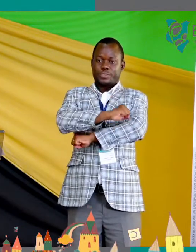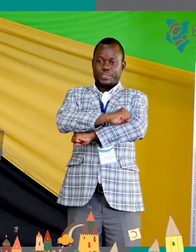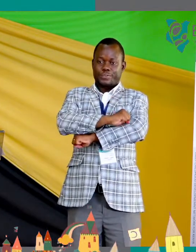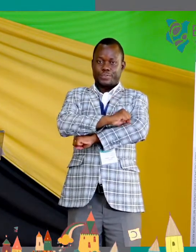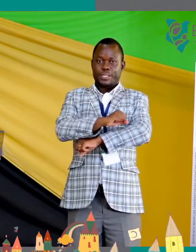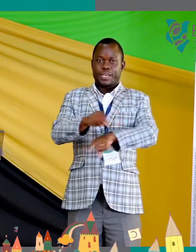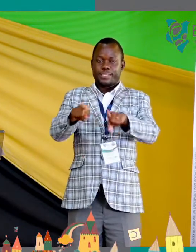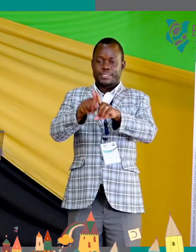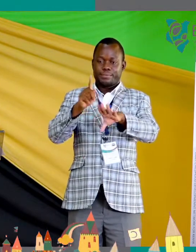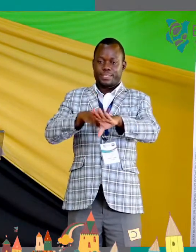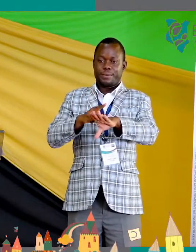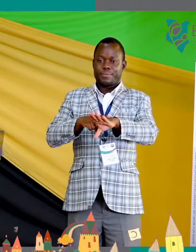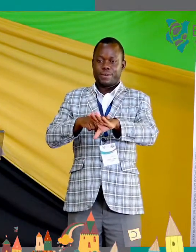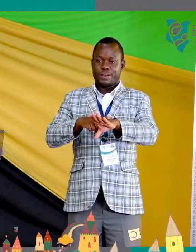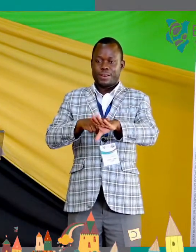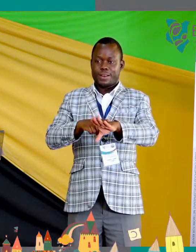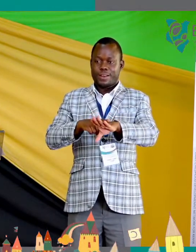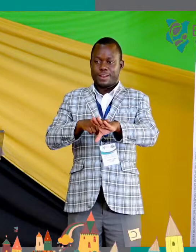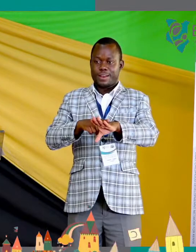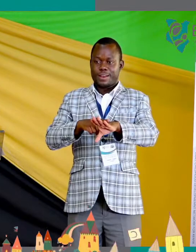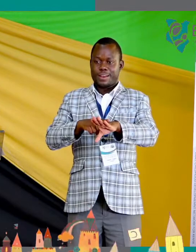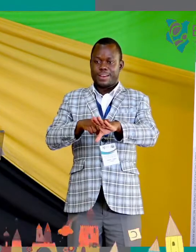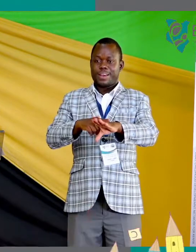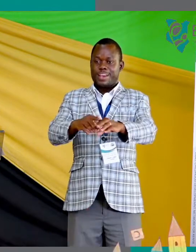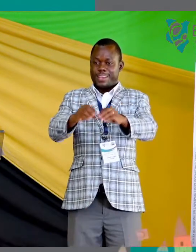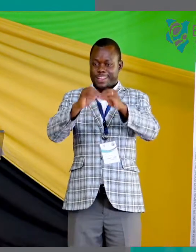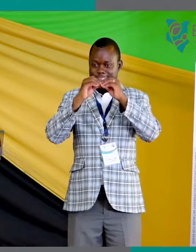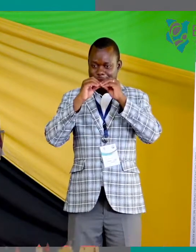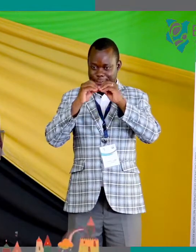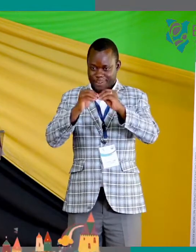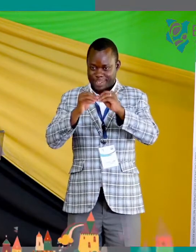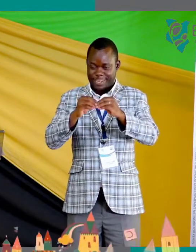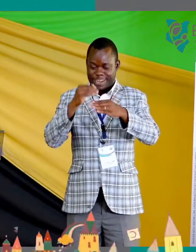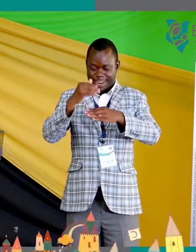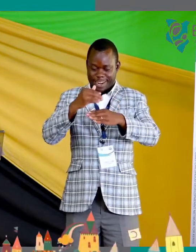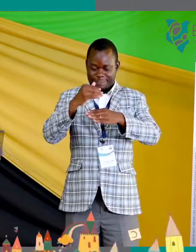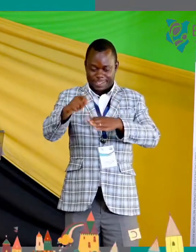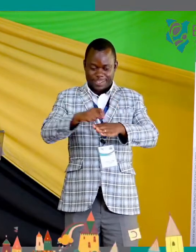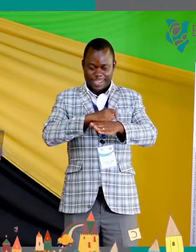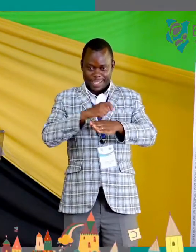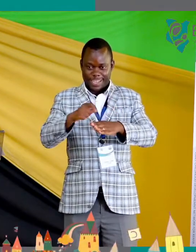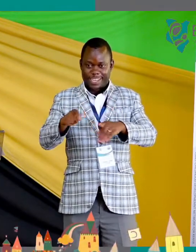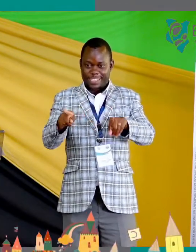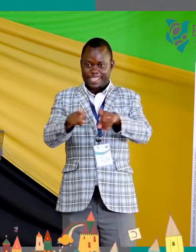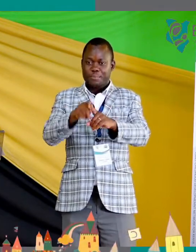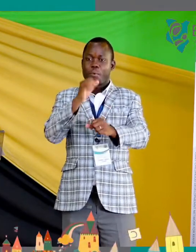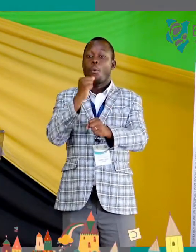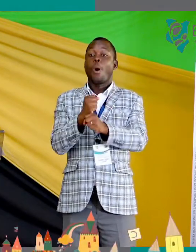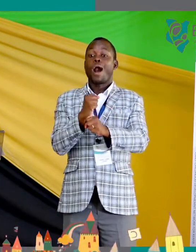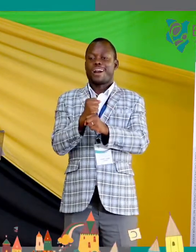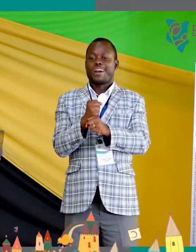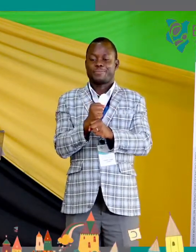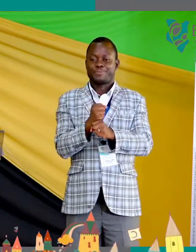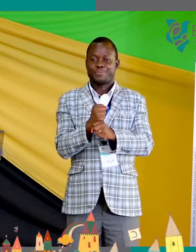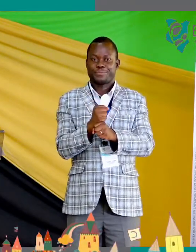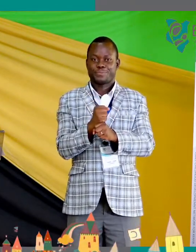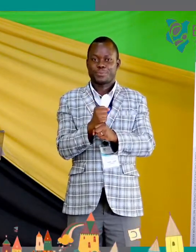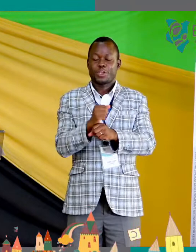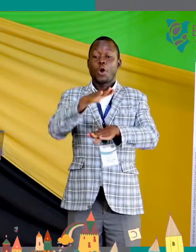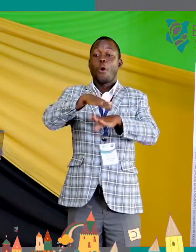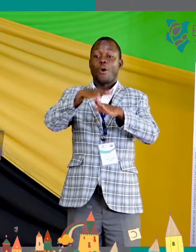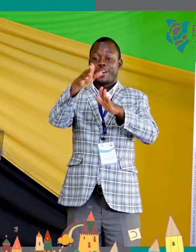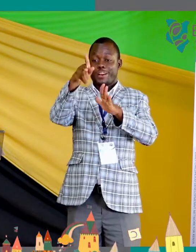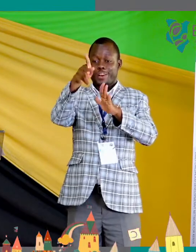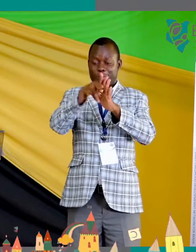At the same time, we have also, after undergoing the training at these conferences, we also started implementing some programs